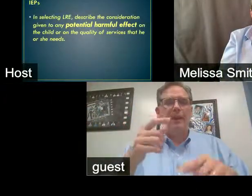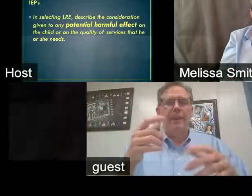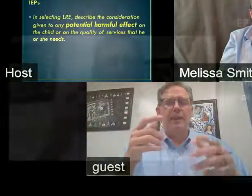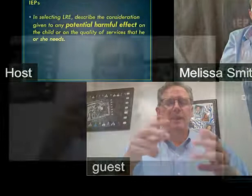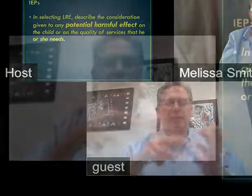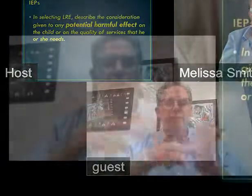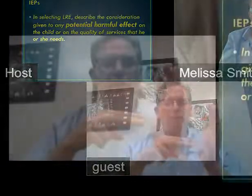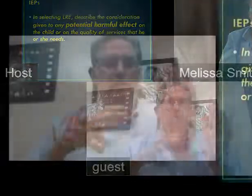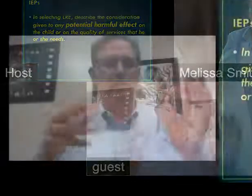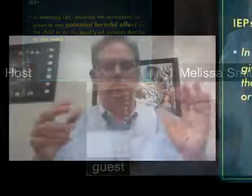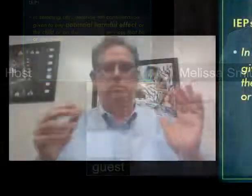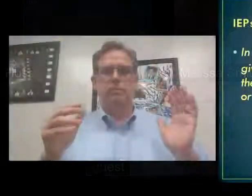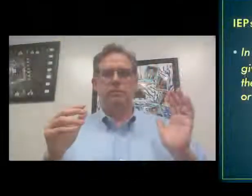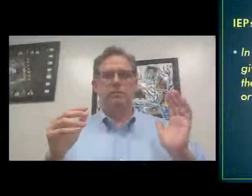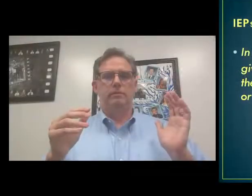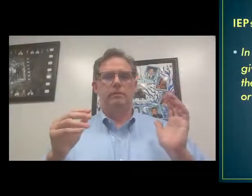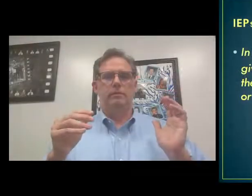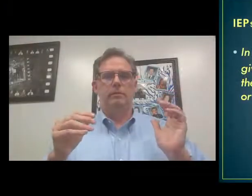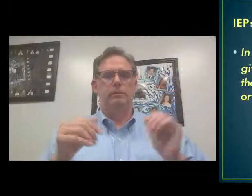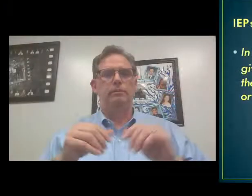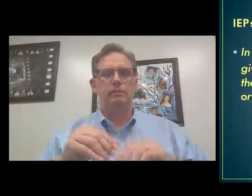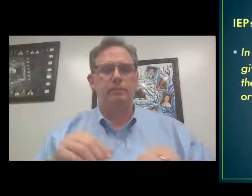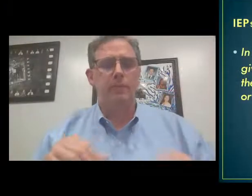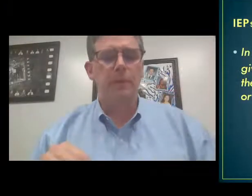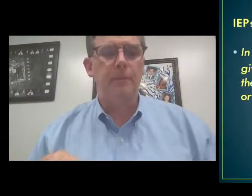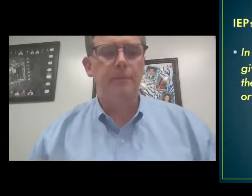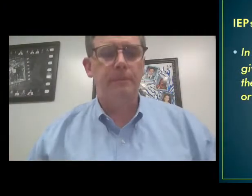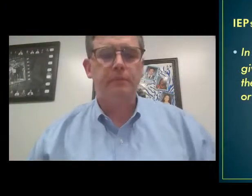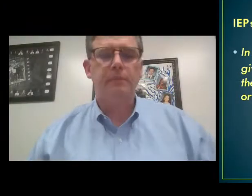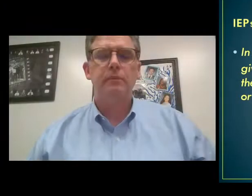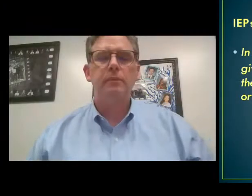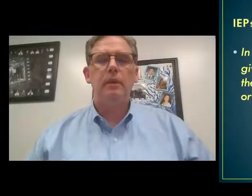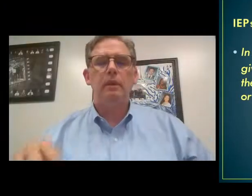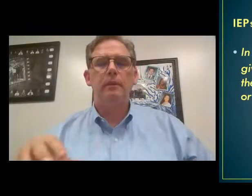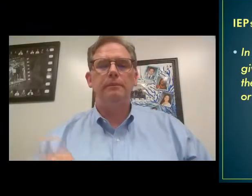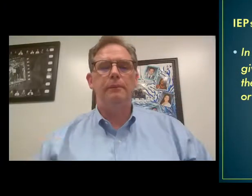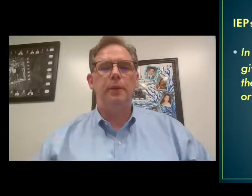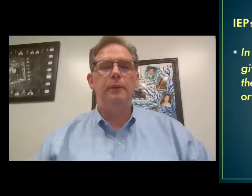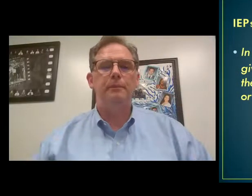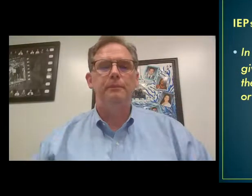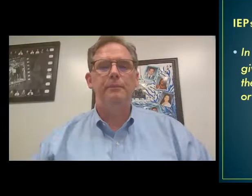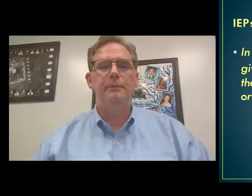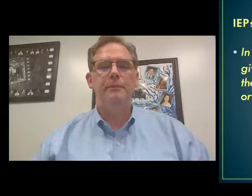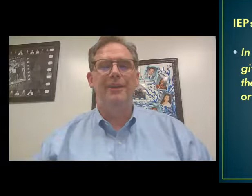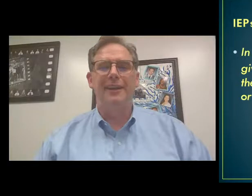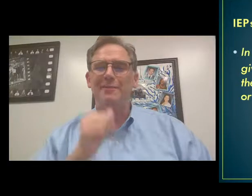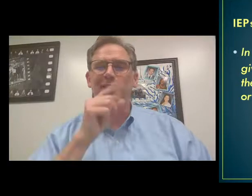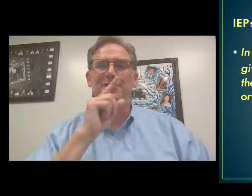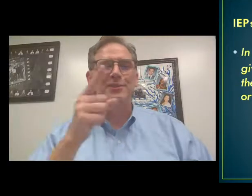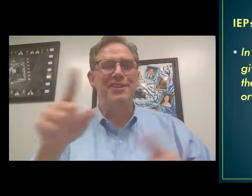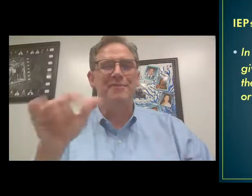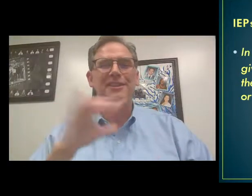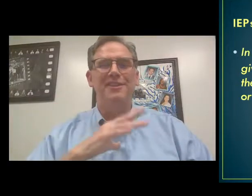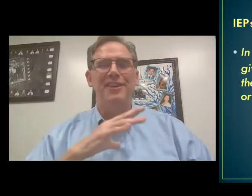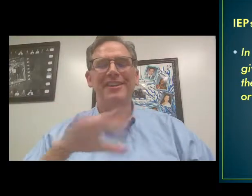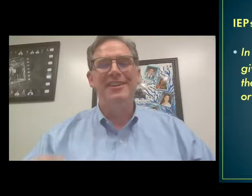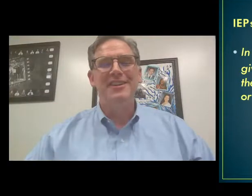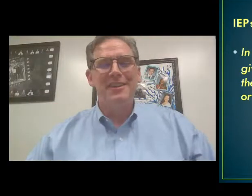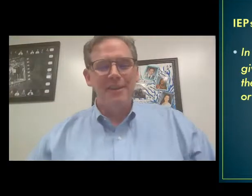I want to show this to you. Whoa, what just happened there?